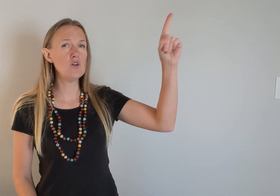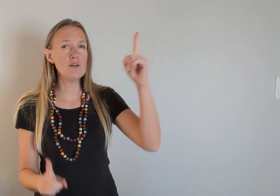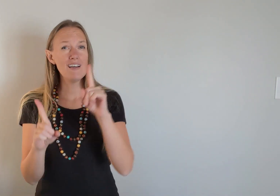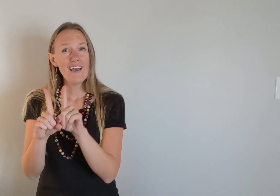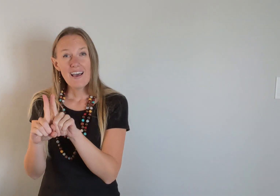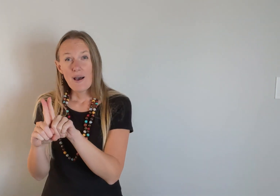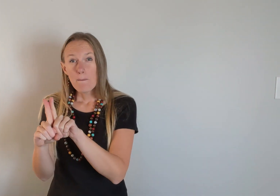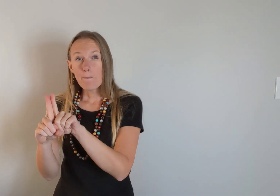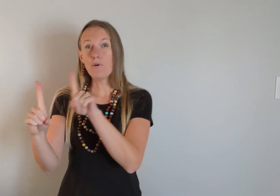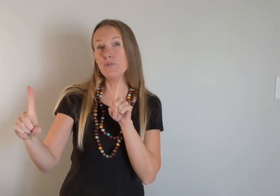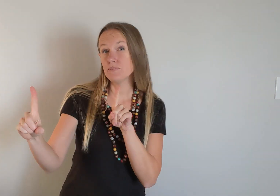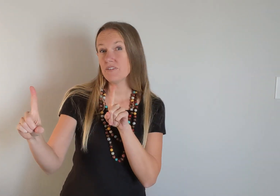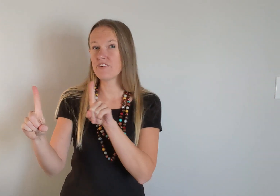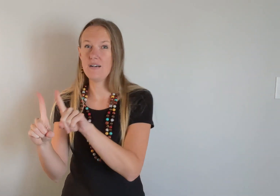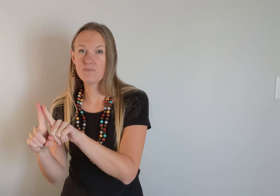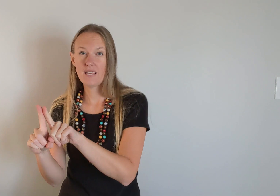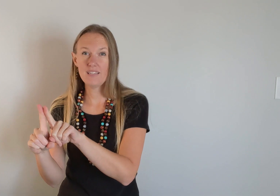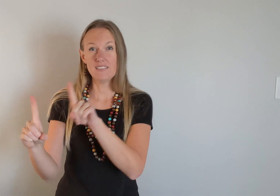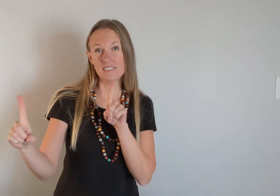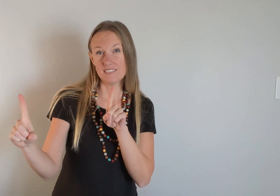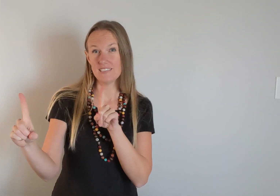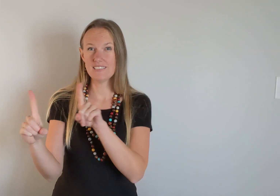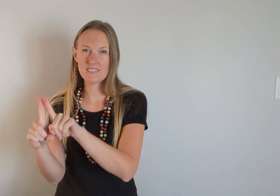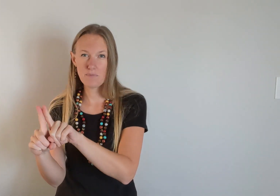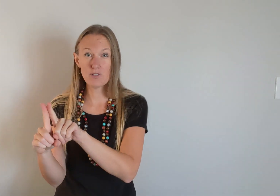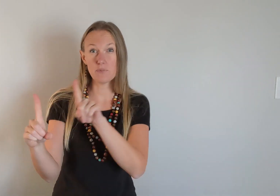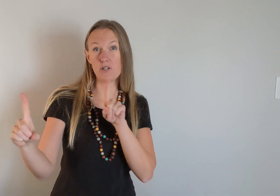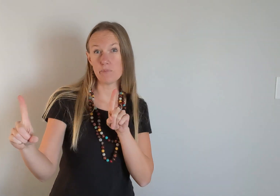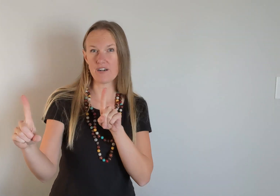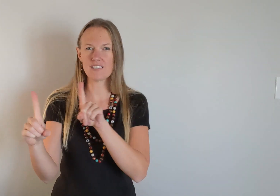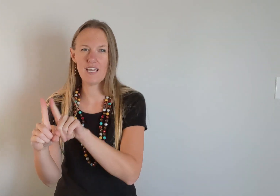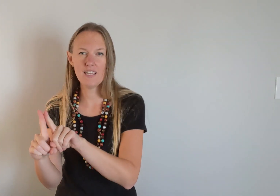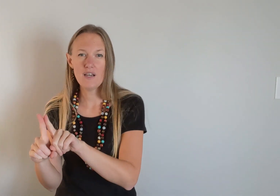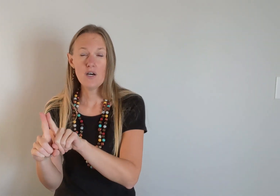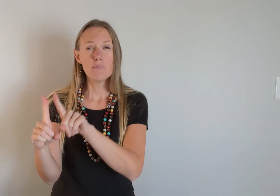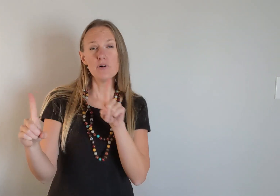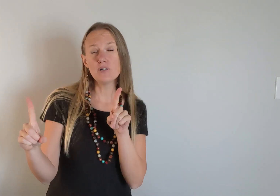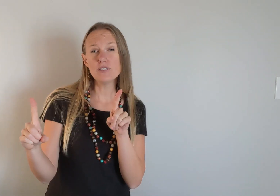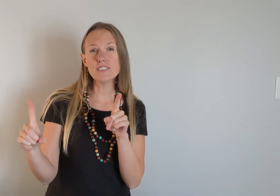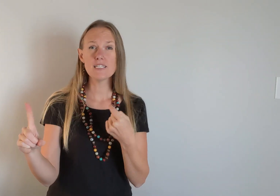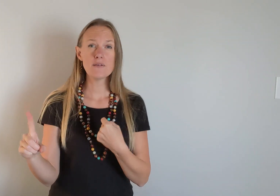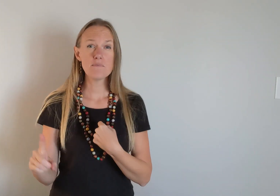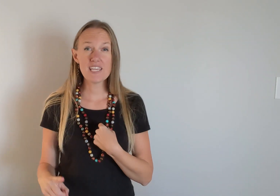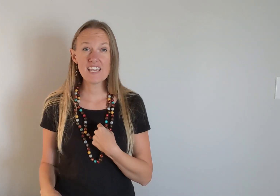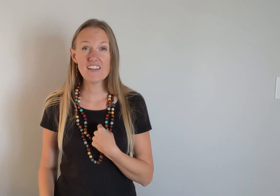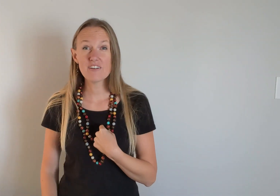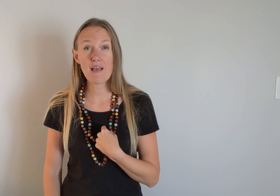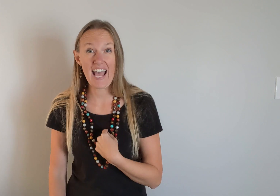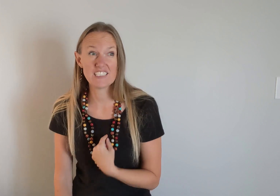You pulled me from, okay? This is to pull apart, okay? Pulled me from